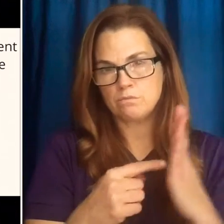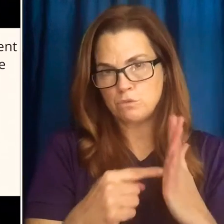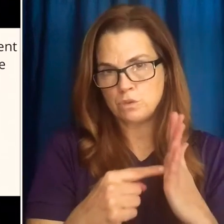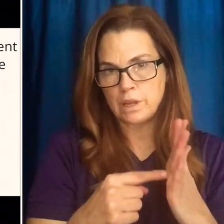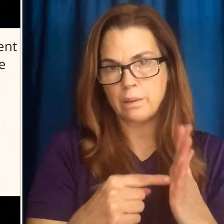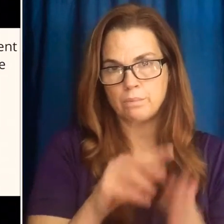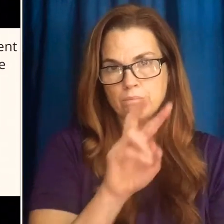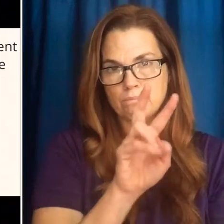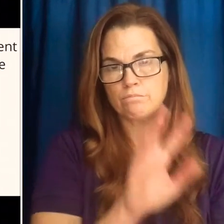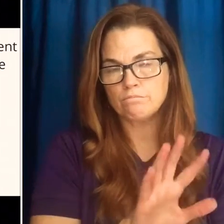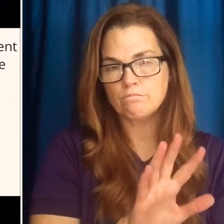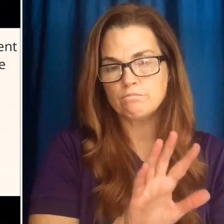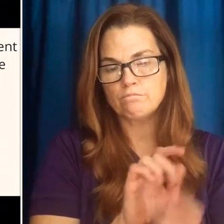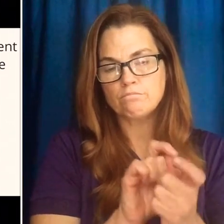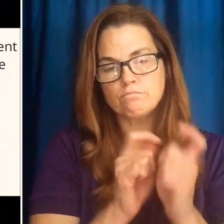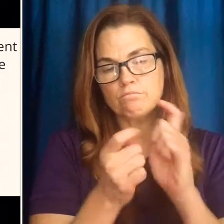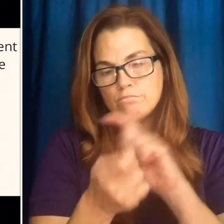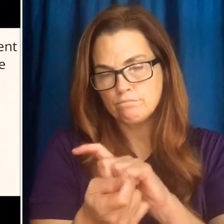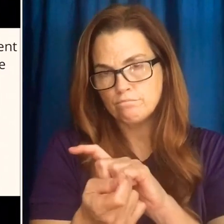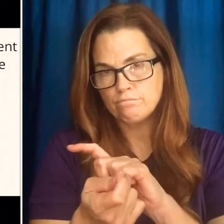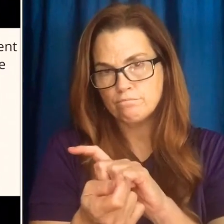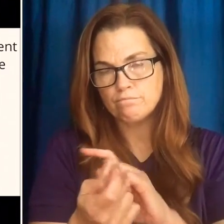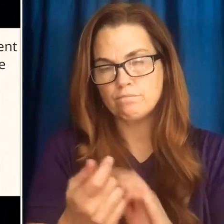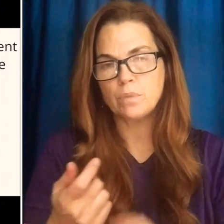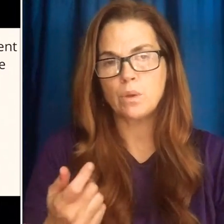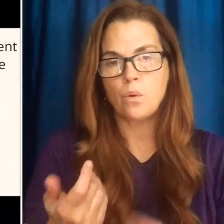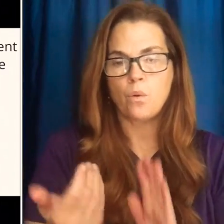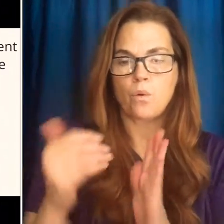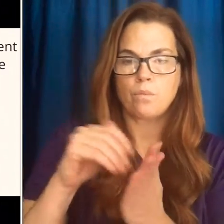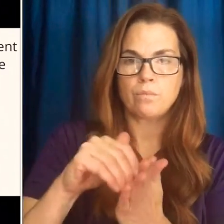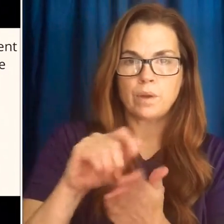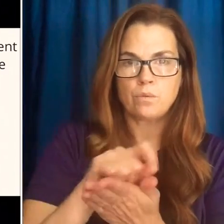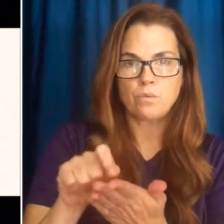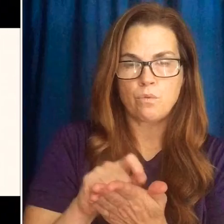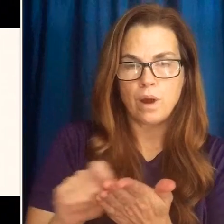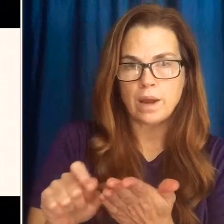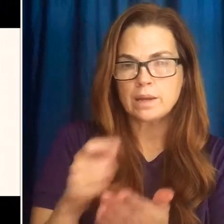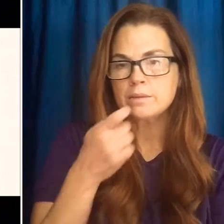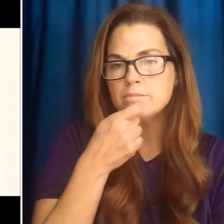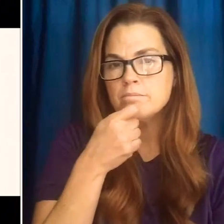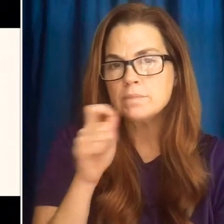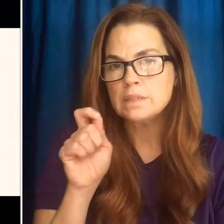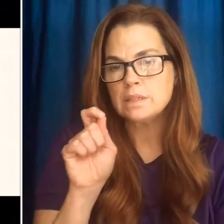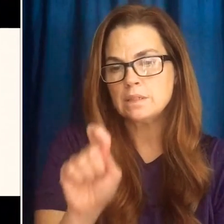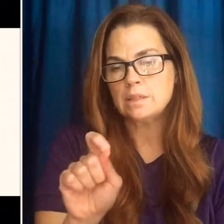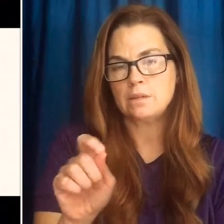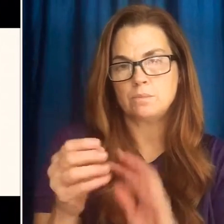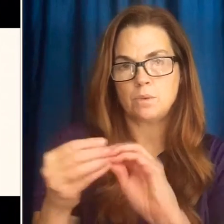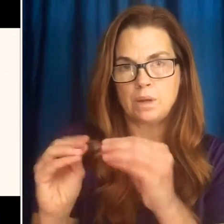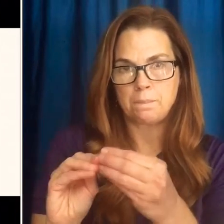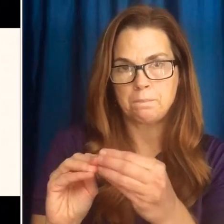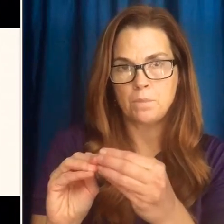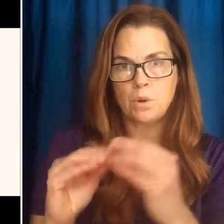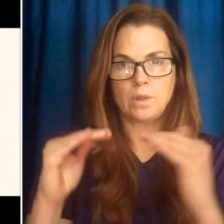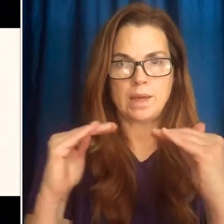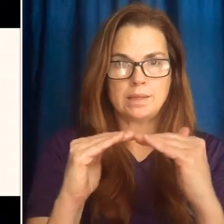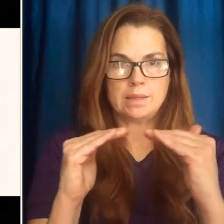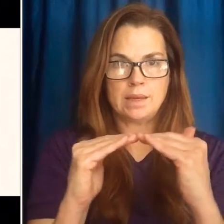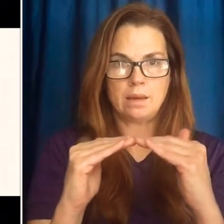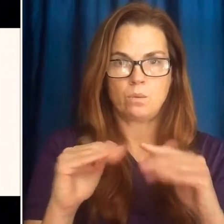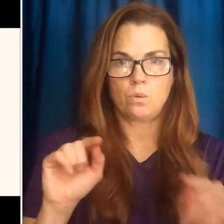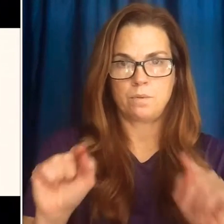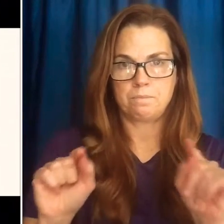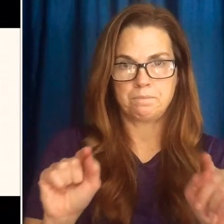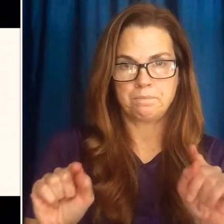rewrite it as an equivalent decimal. Now, at this point, you might be asking the